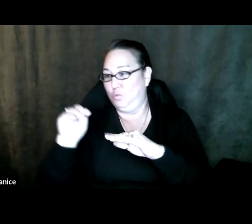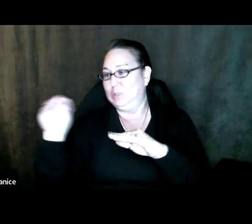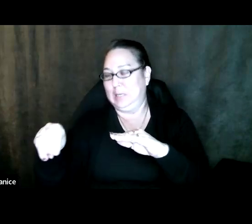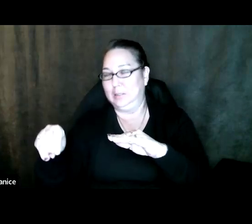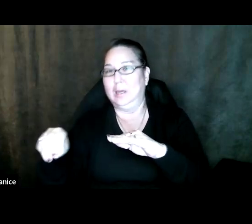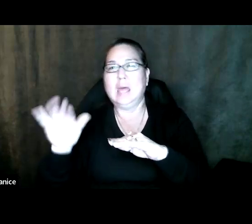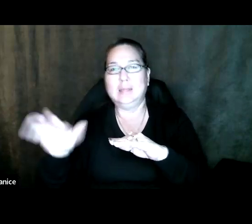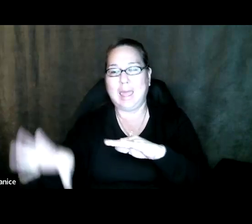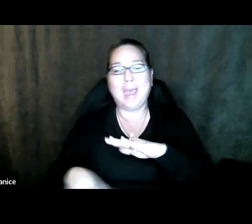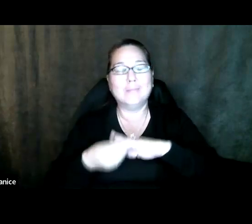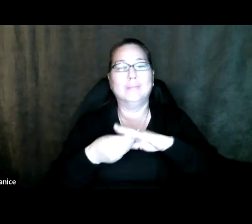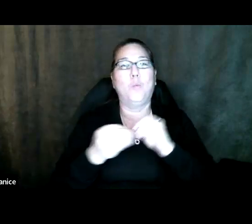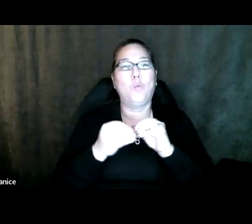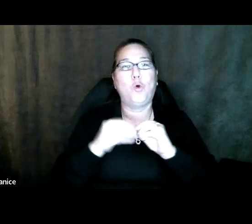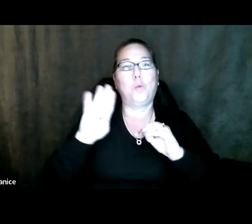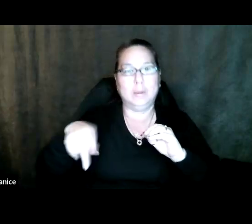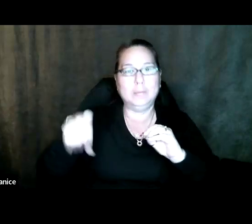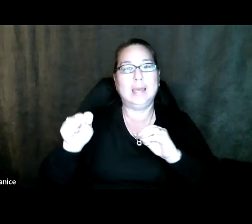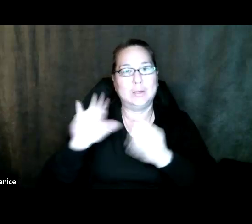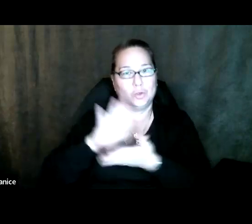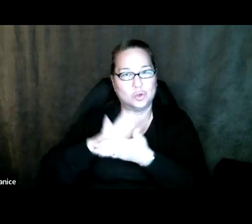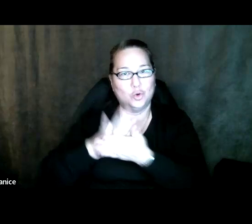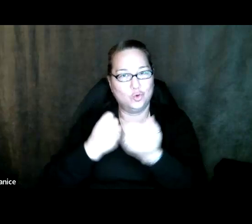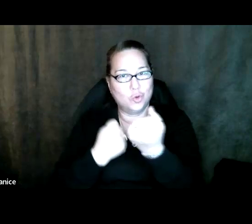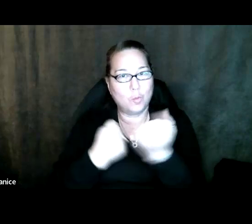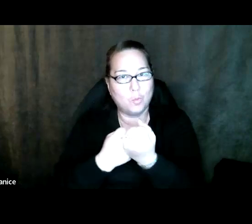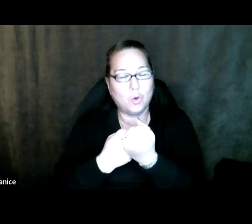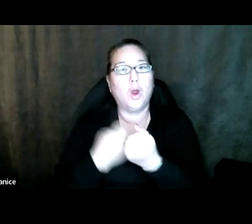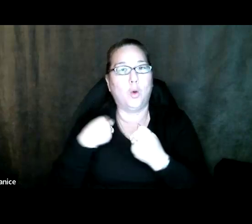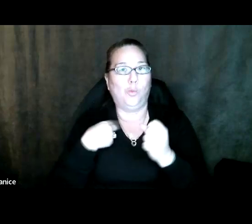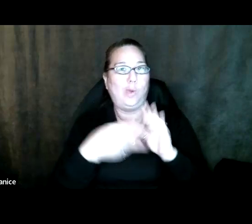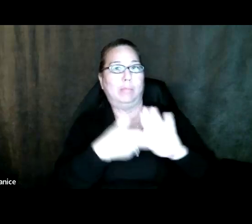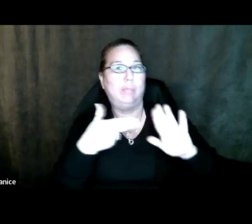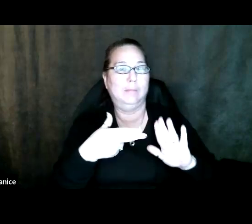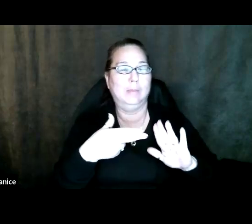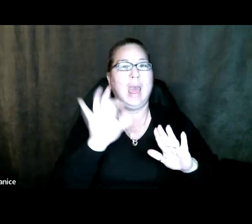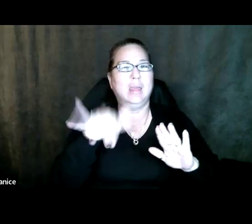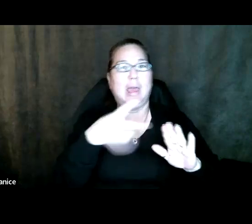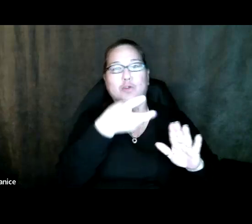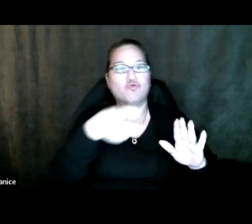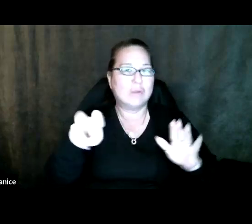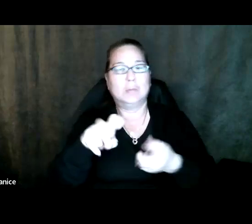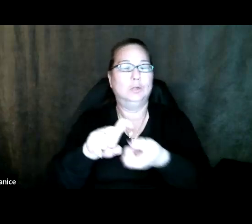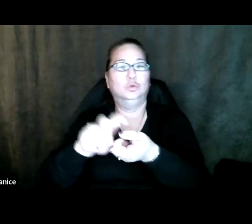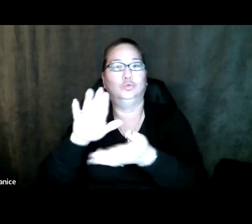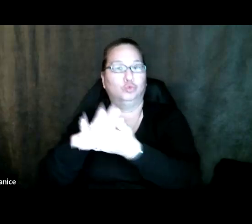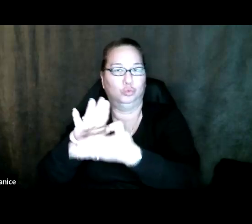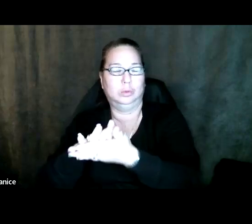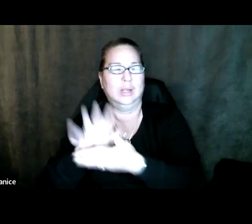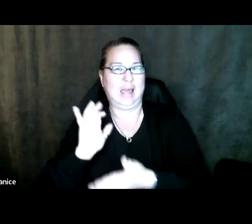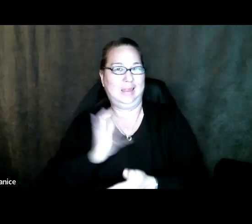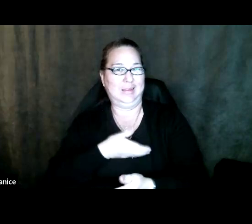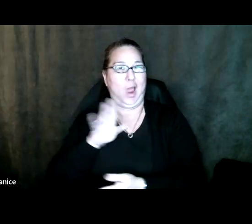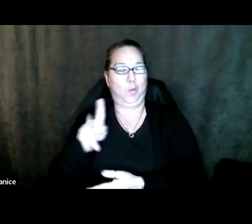BPS support, and we call them transformation schools. That's a BPS term. Each year over